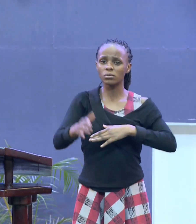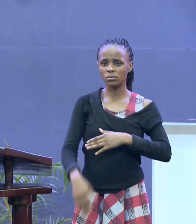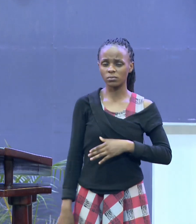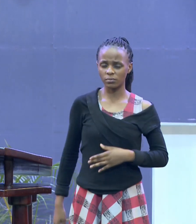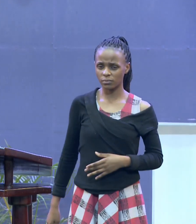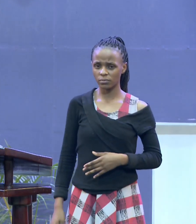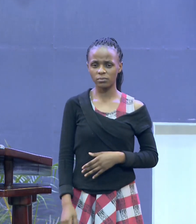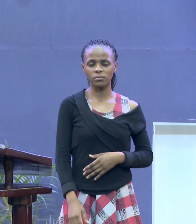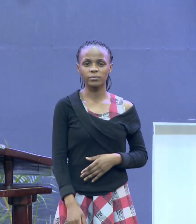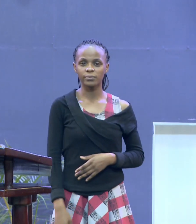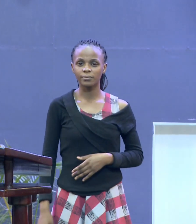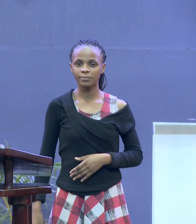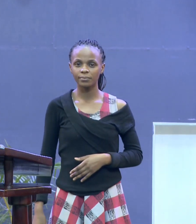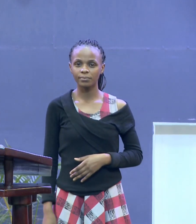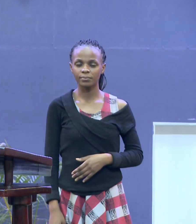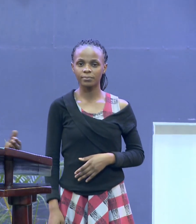enzigi.